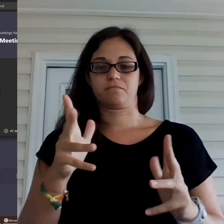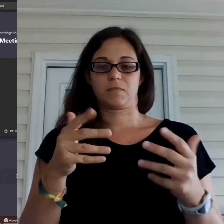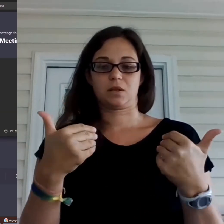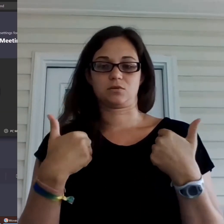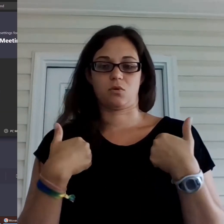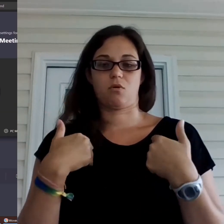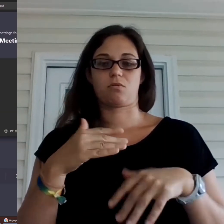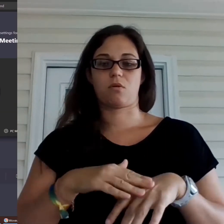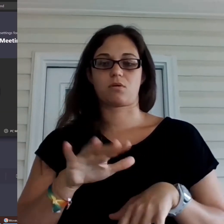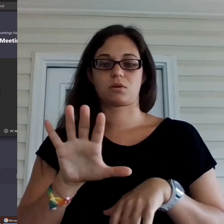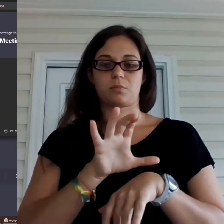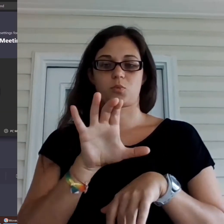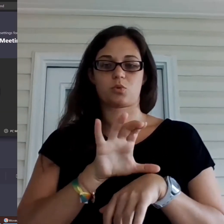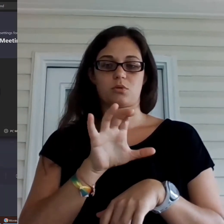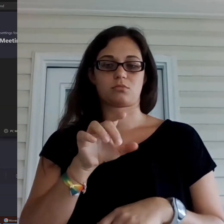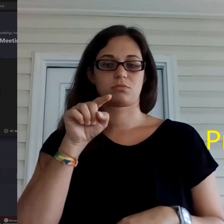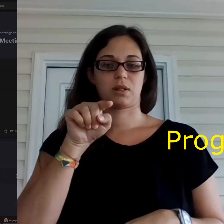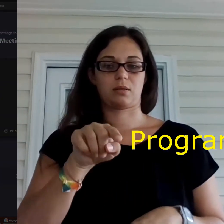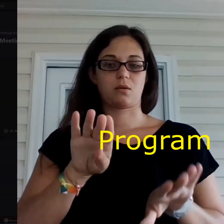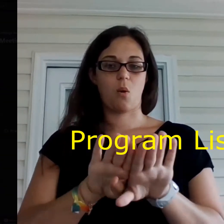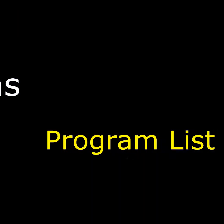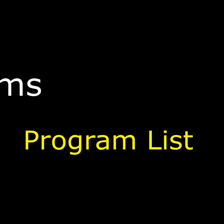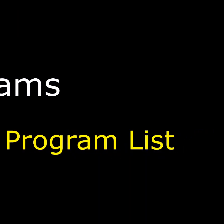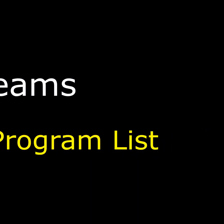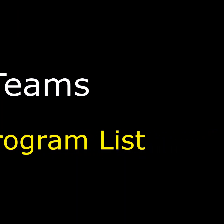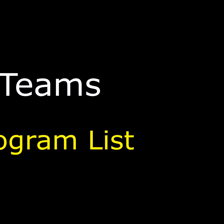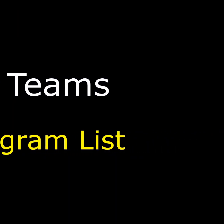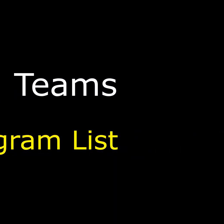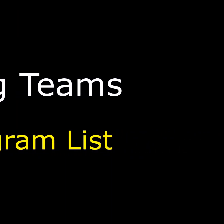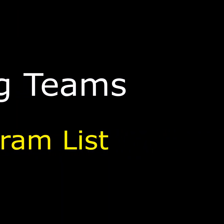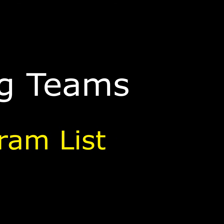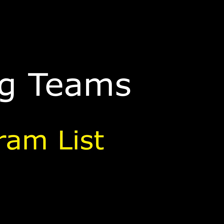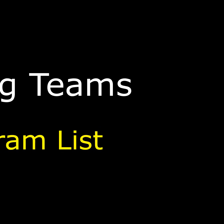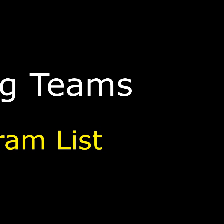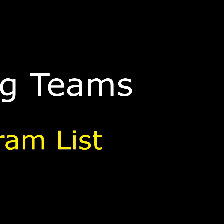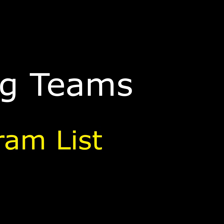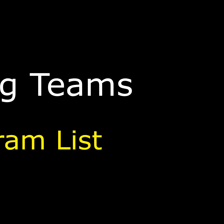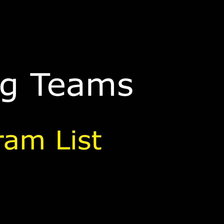launch Teams. Okay?